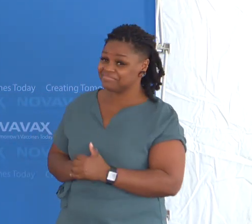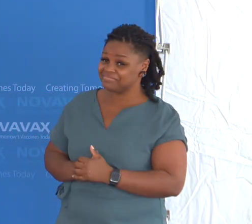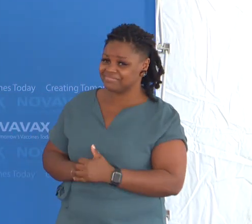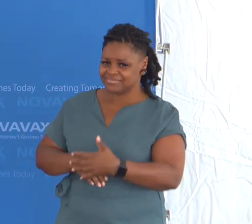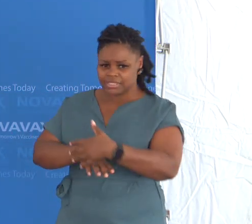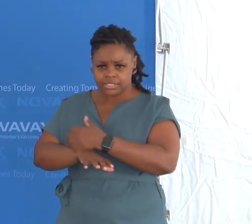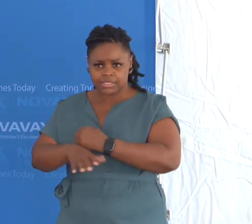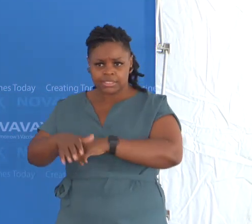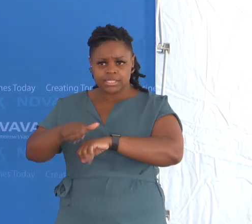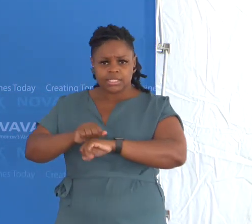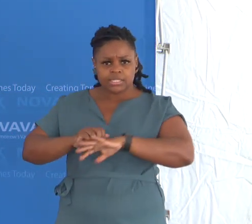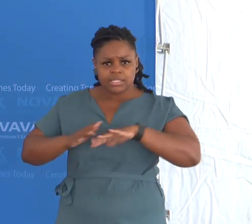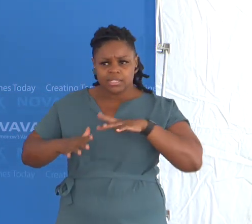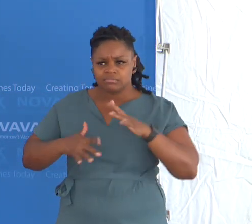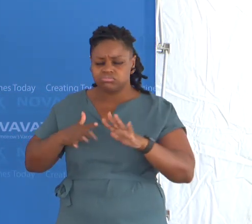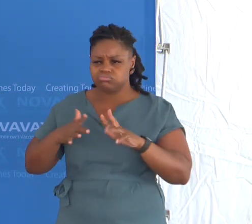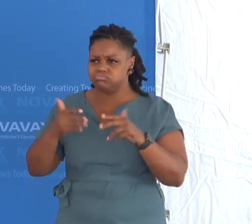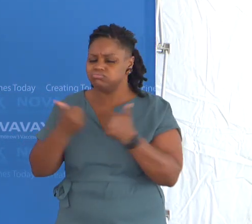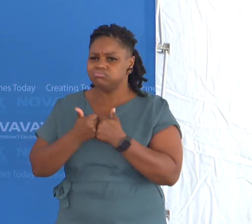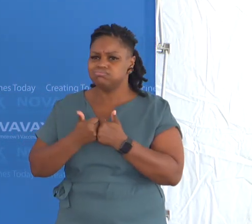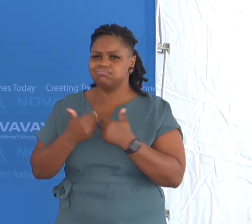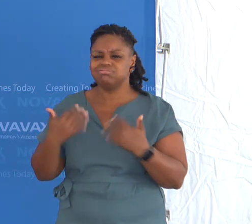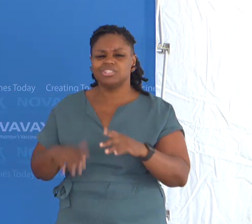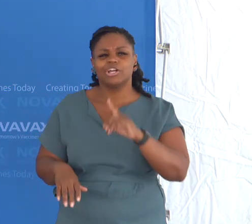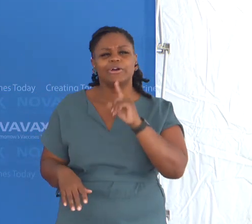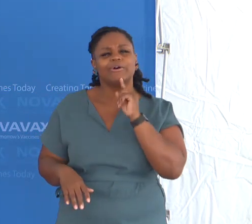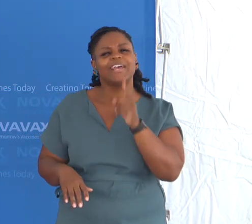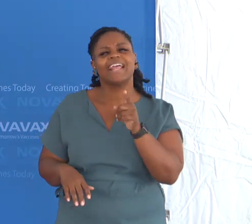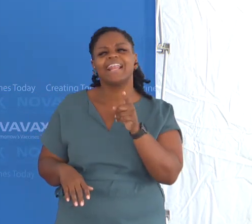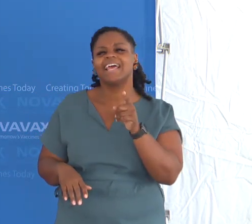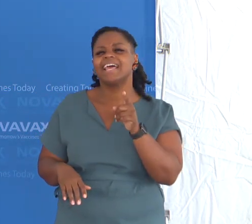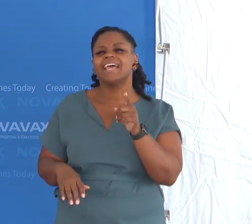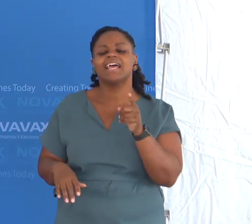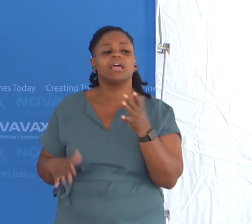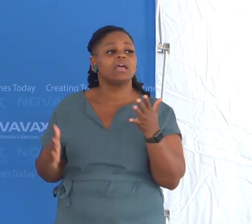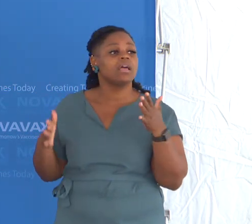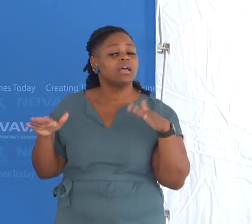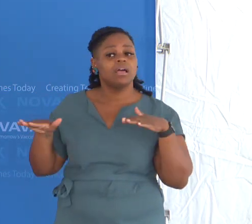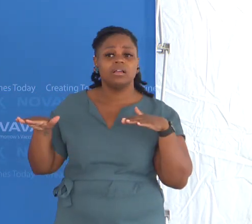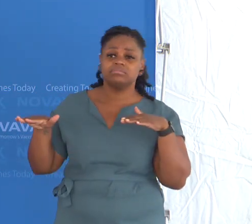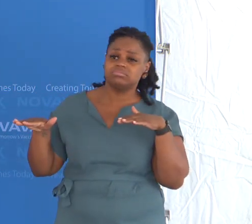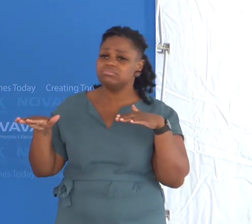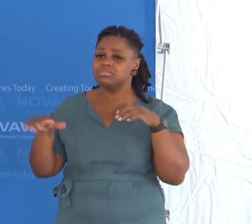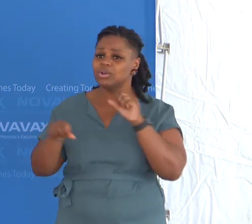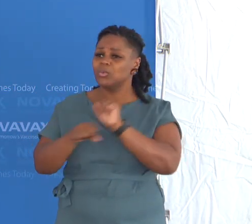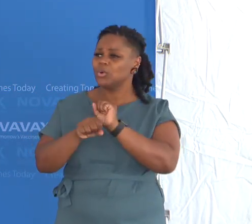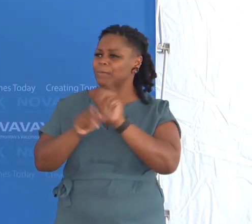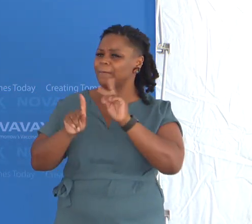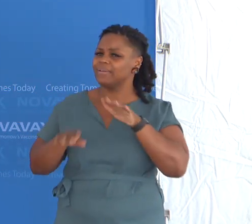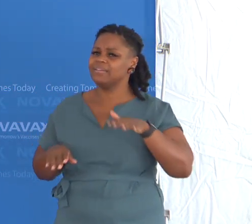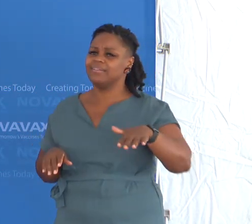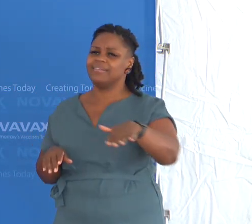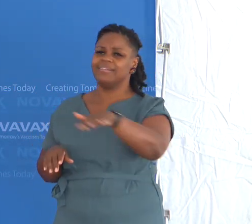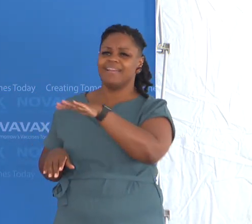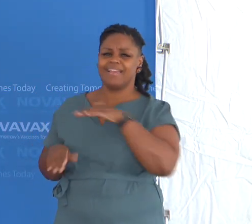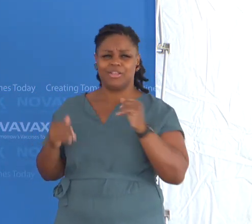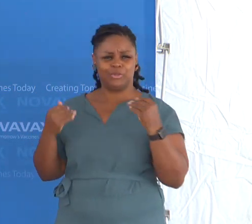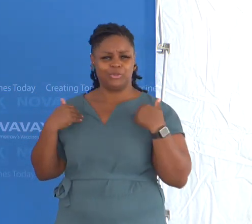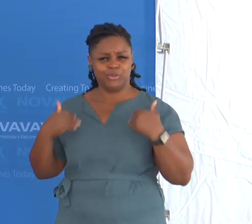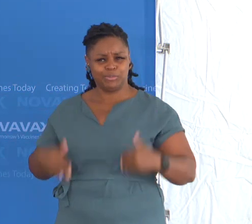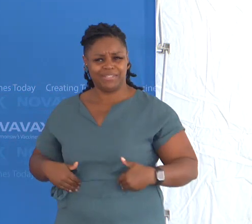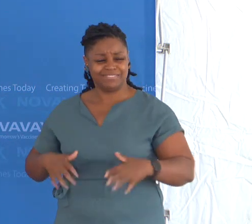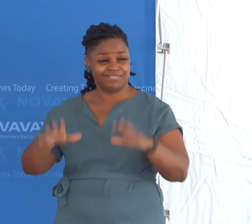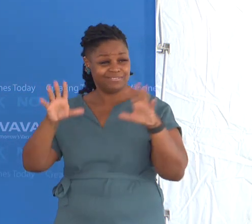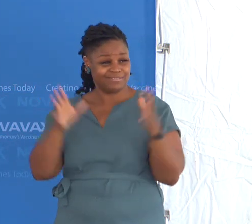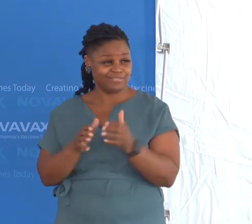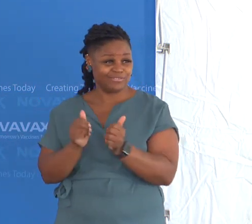risk and a gamble to put companies to work to help humankind, humanity, and human health. So